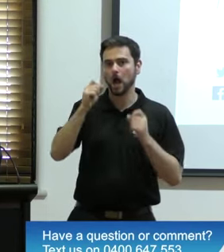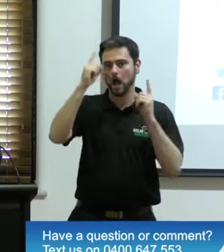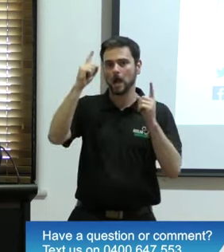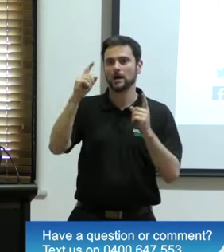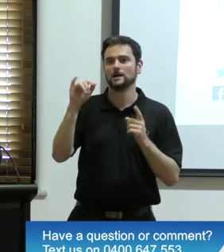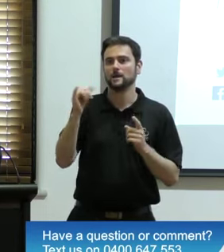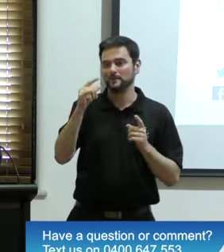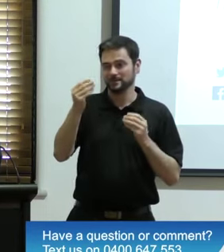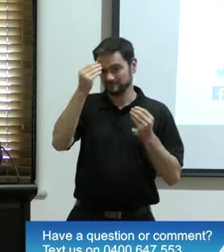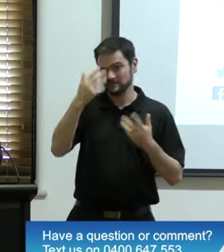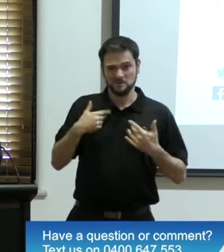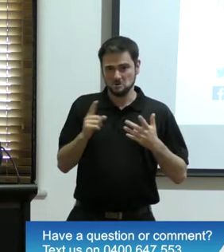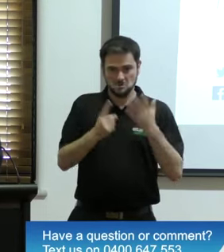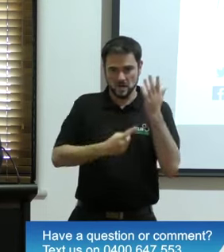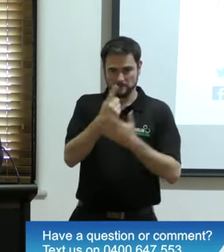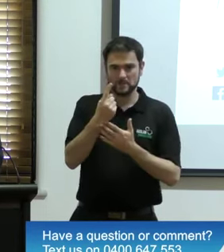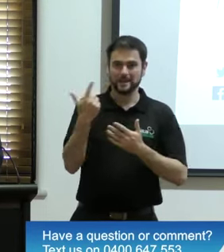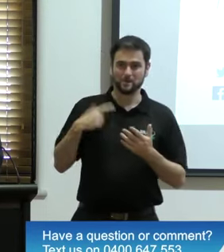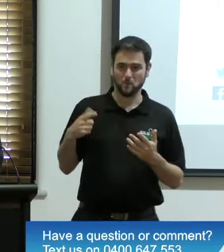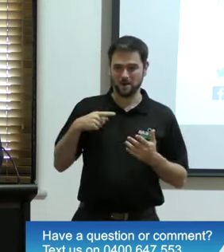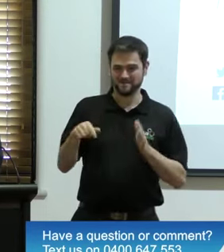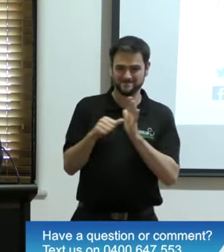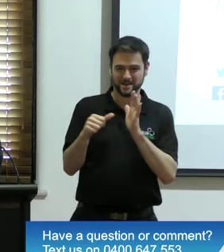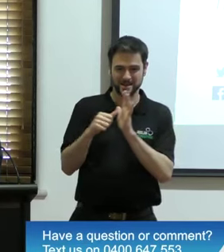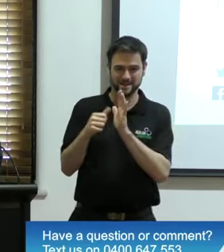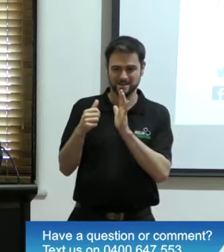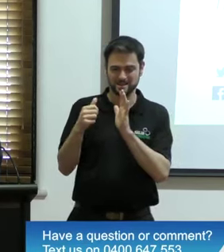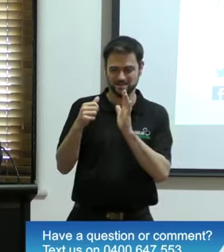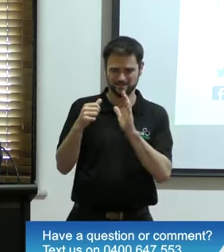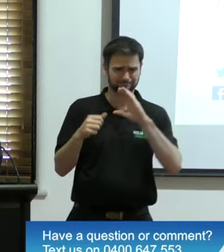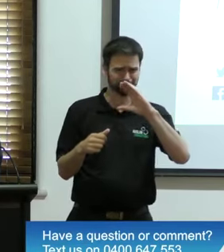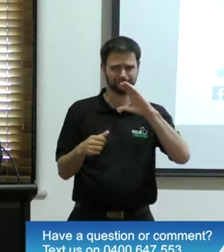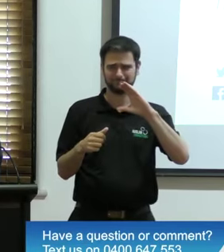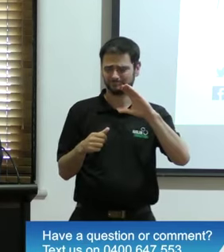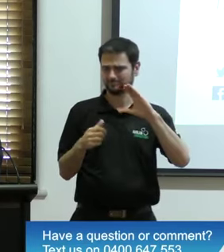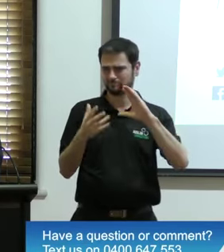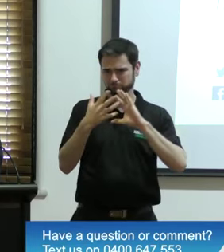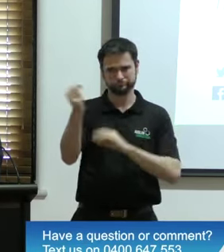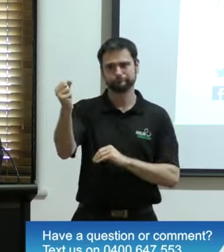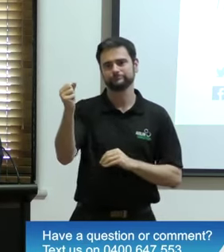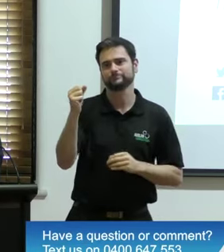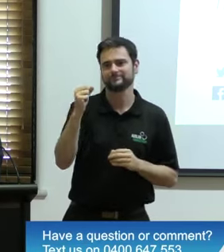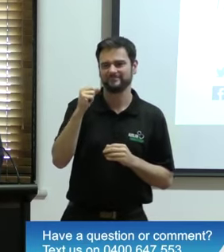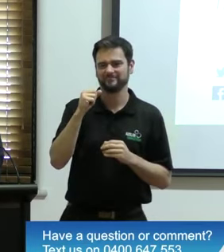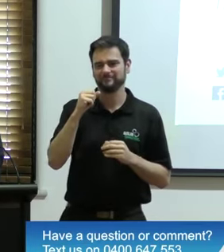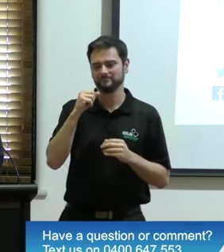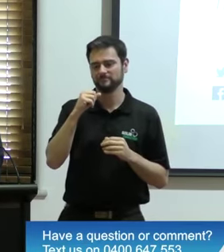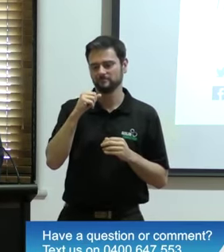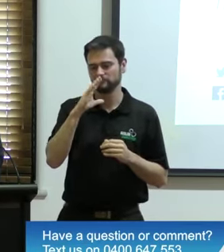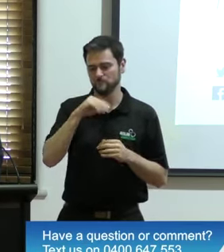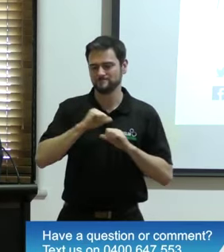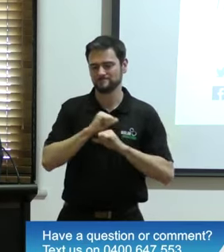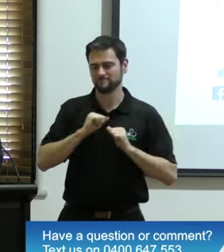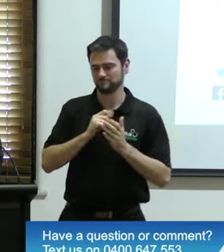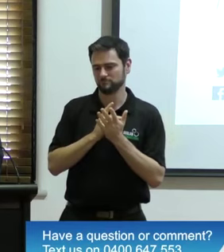can get back to us why that substantial amount was taken away from the